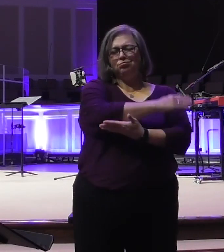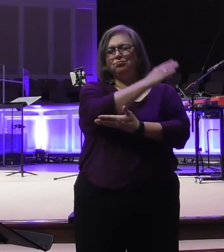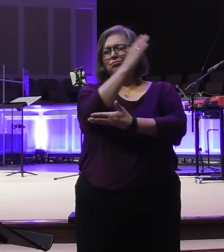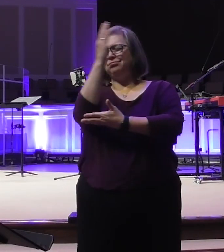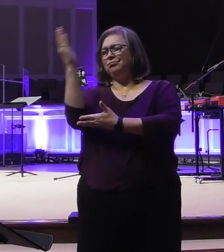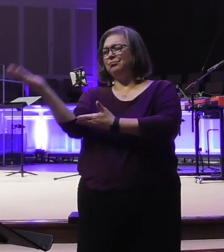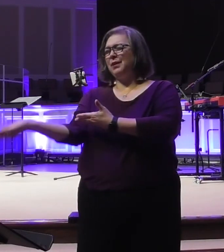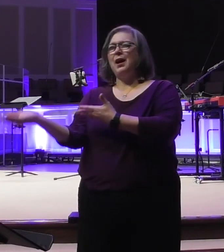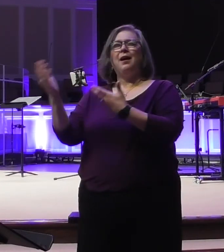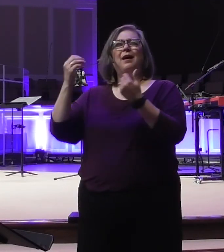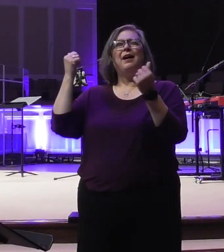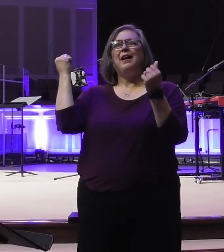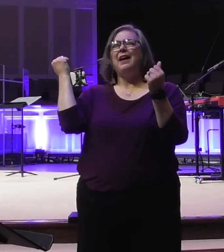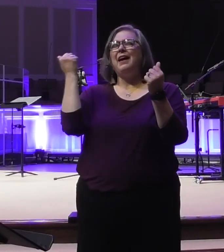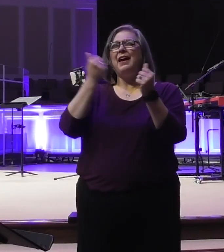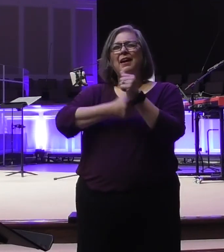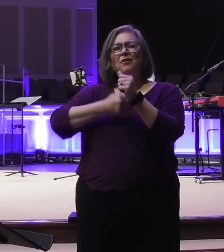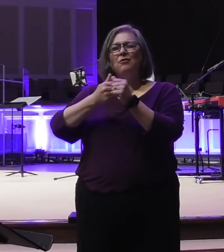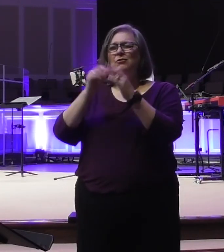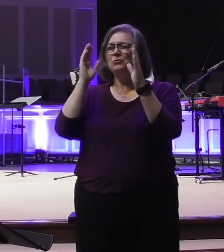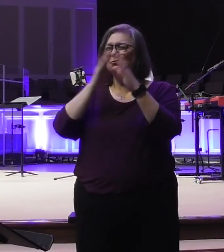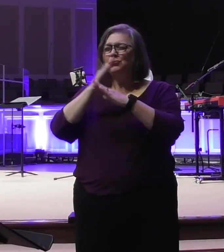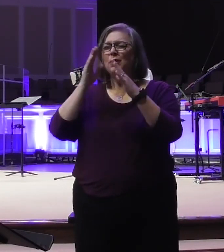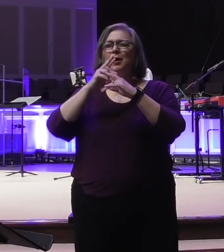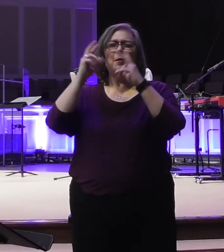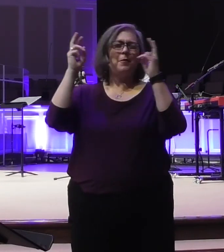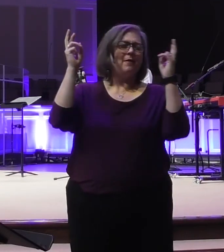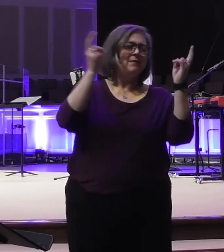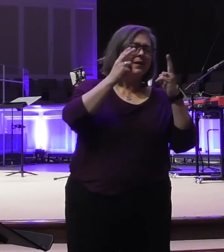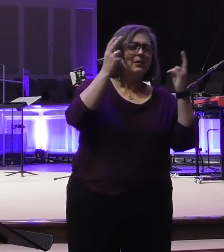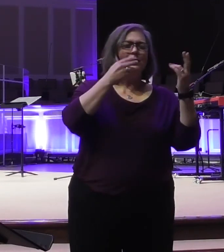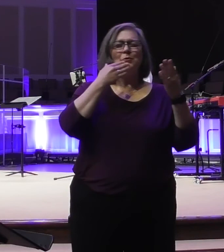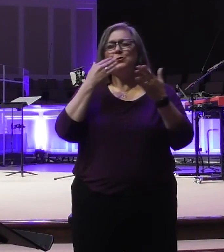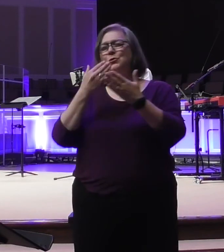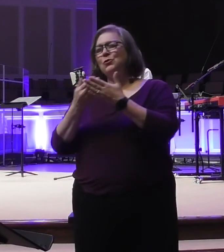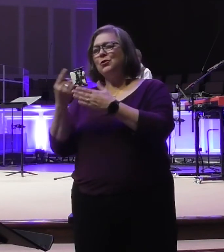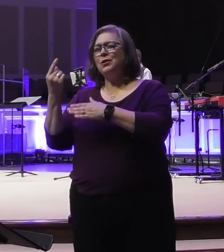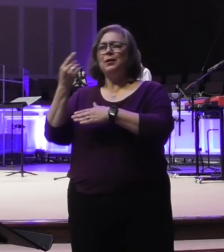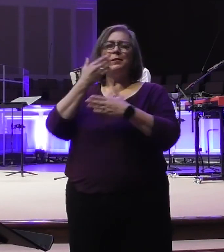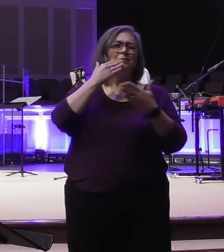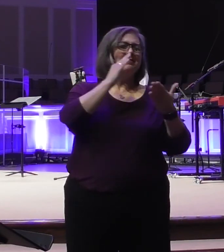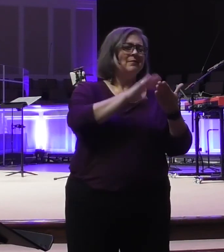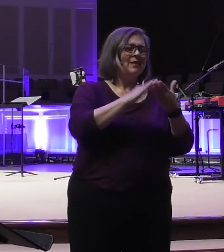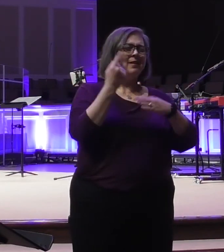and every trouble and every victory, every good day, every hard day,